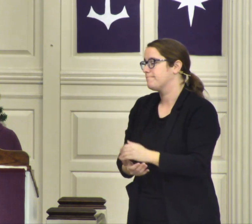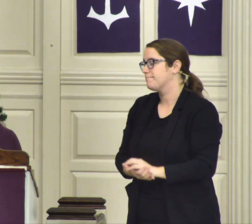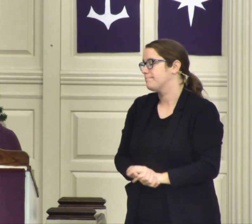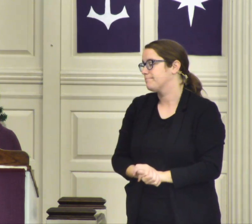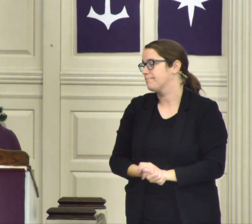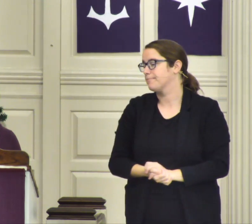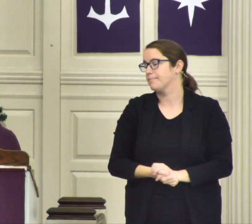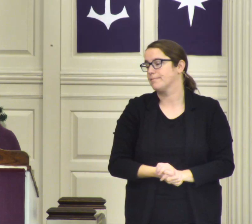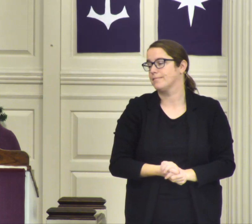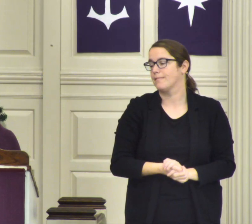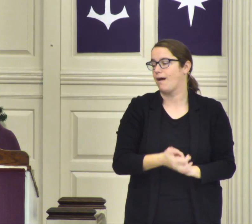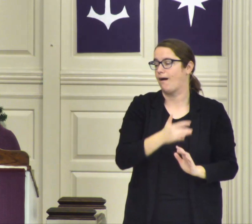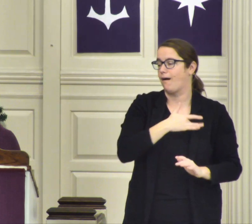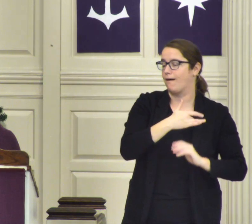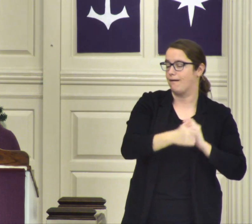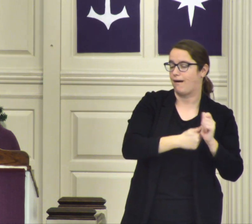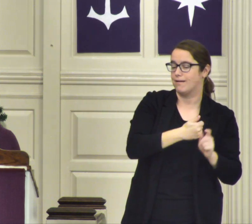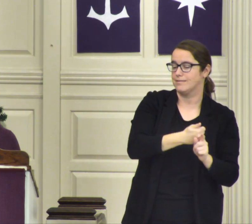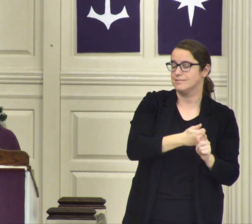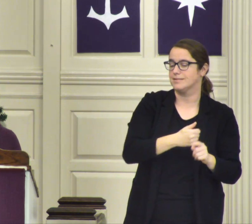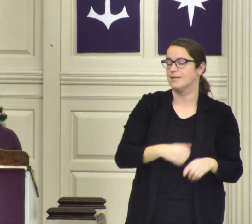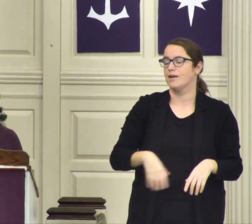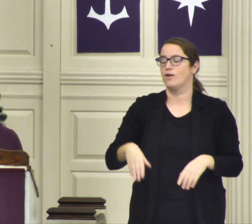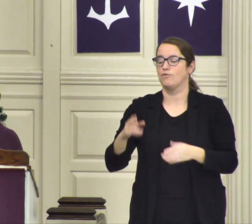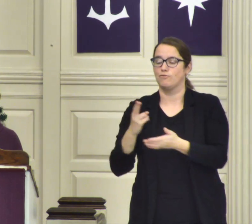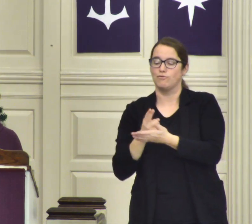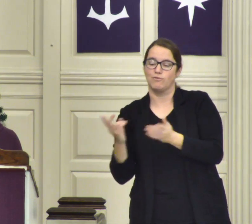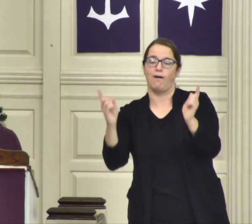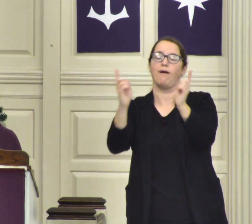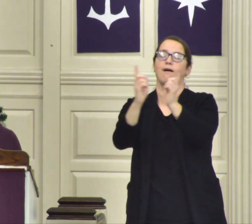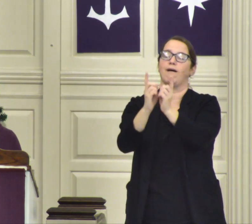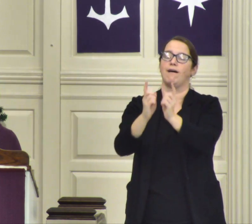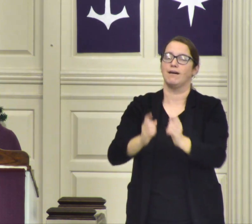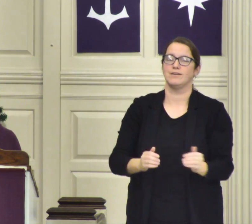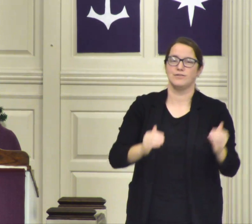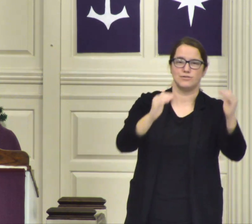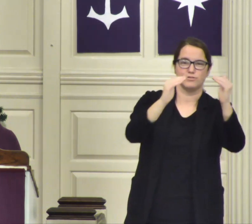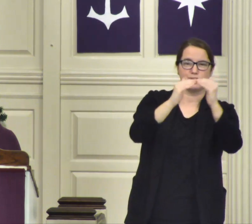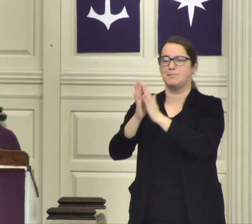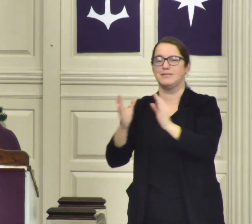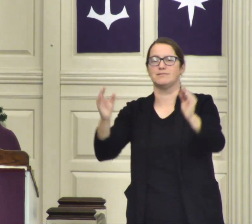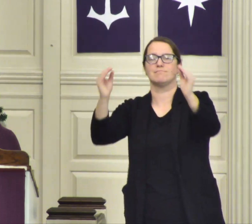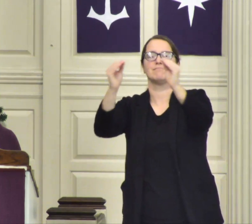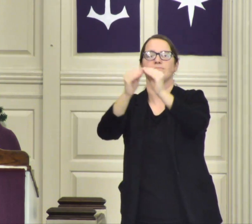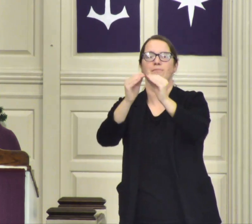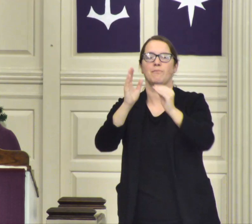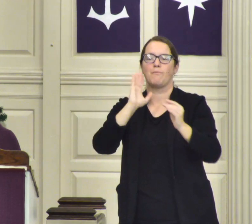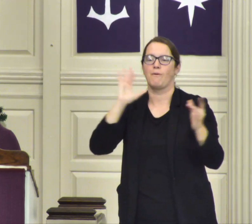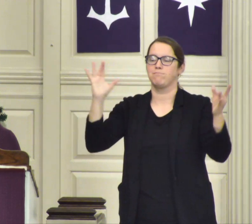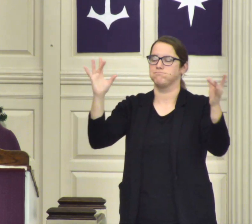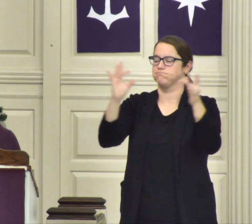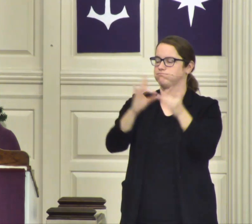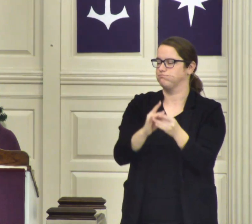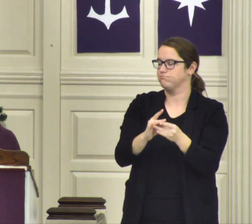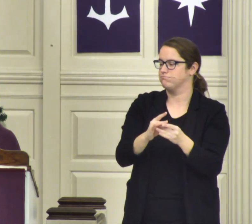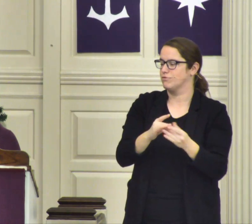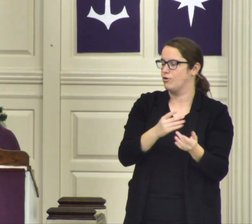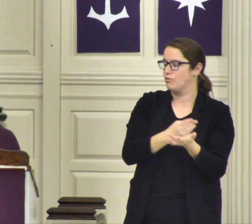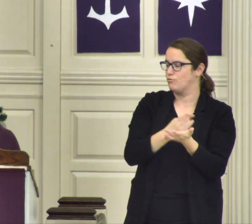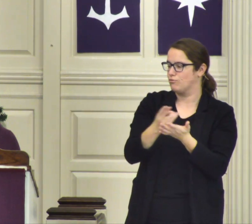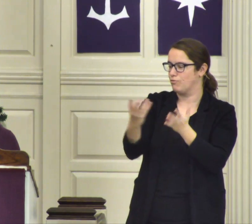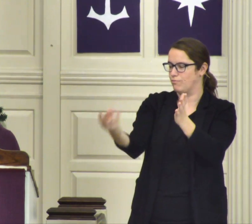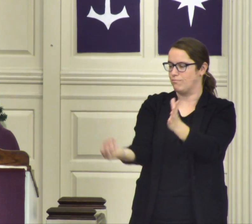Kindness and truth shall meet. Justice and peace shall kiss. Truth shall spring out of the